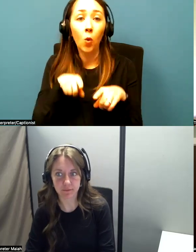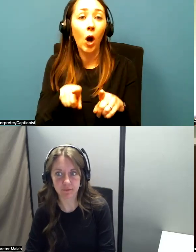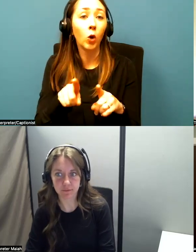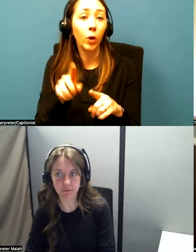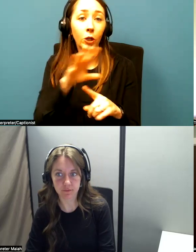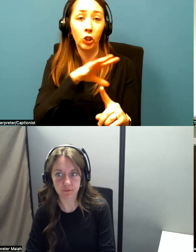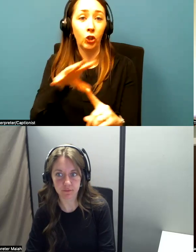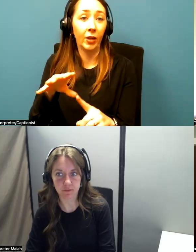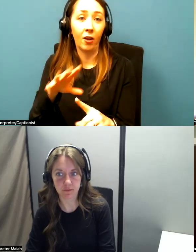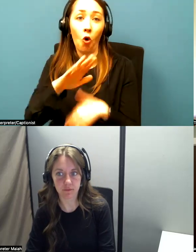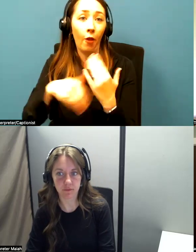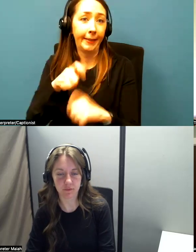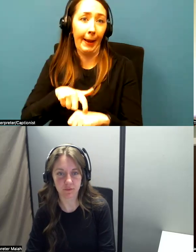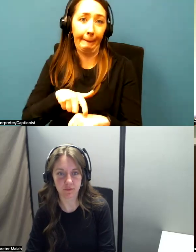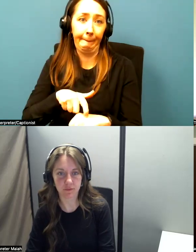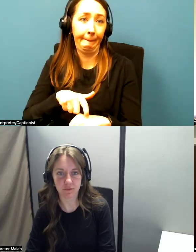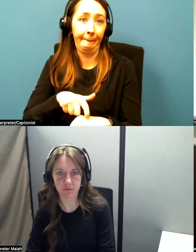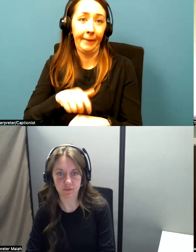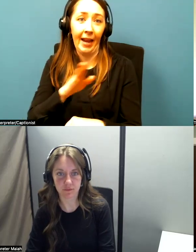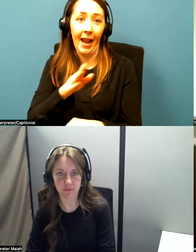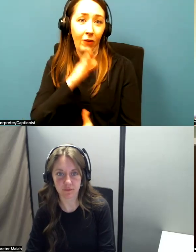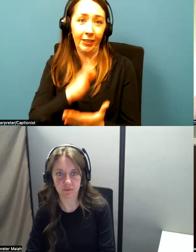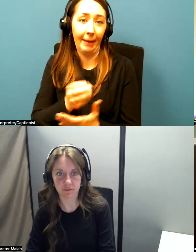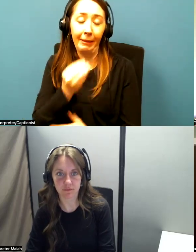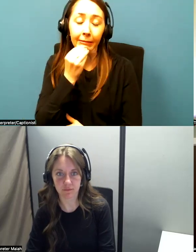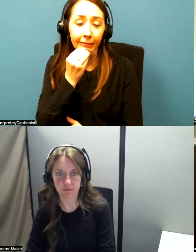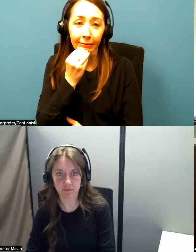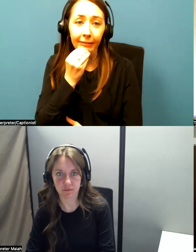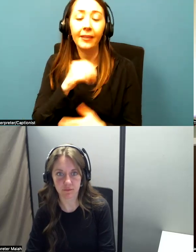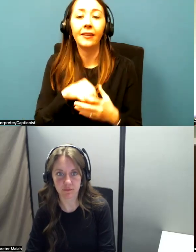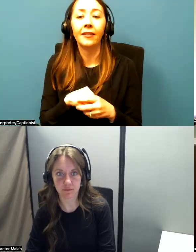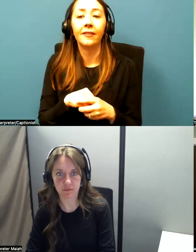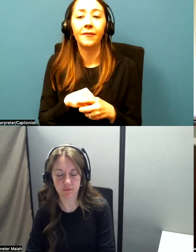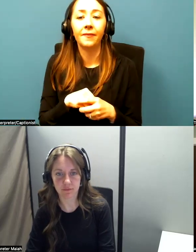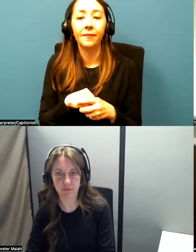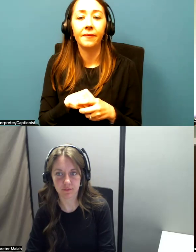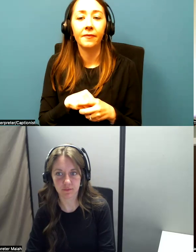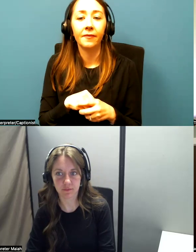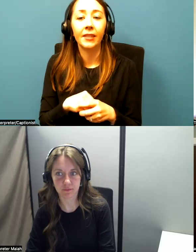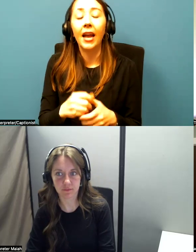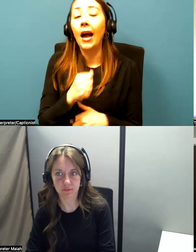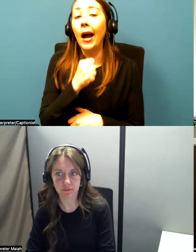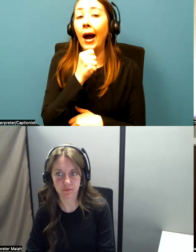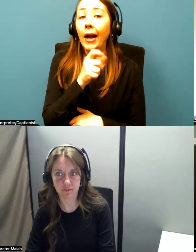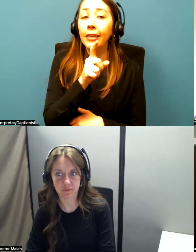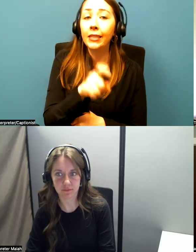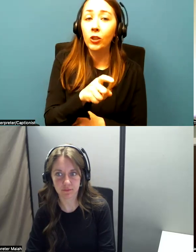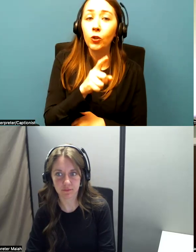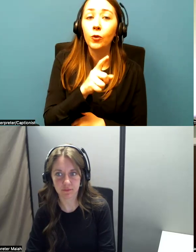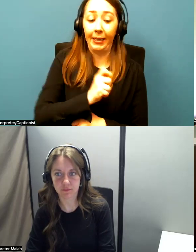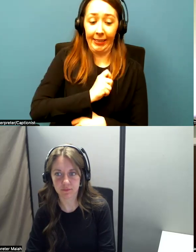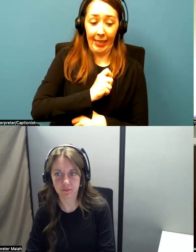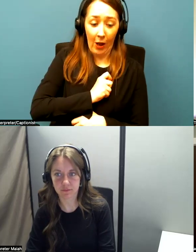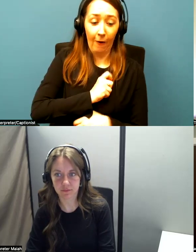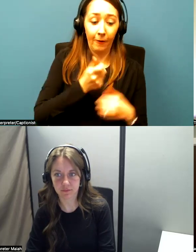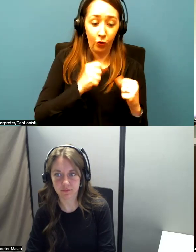shooting, basically nonstop. My character didn't stop eating. So I didn't need to experience the food on my